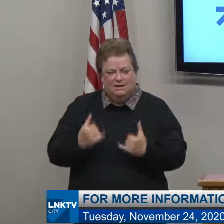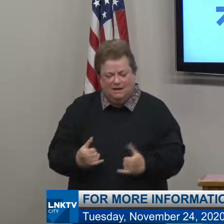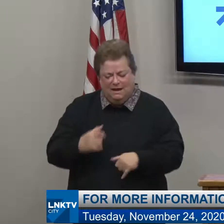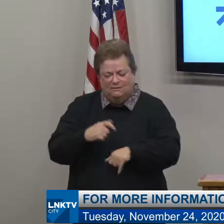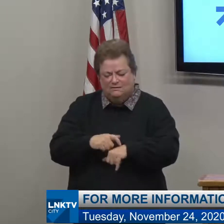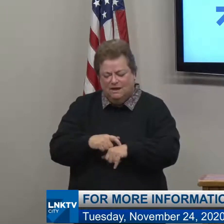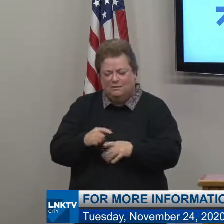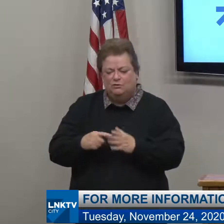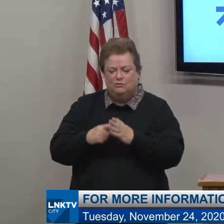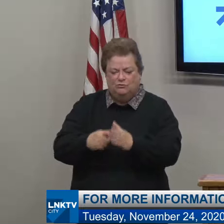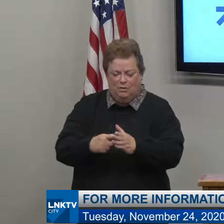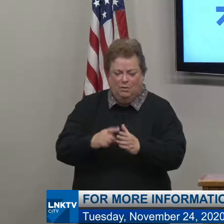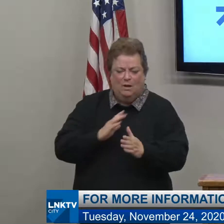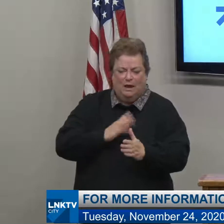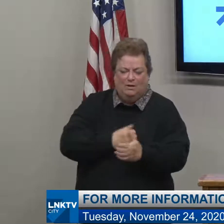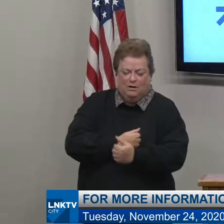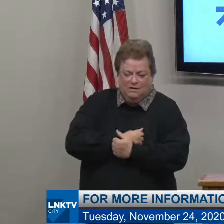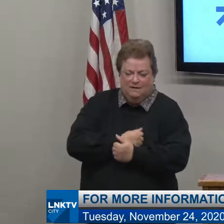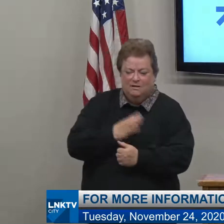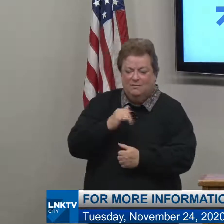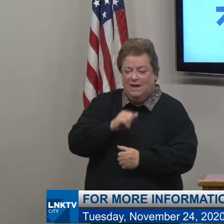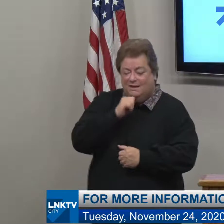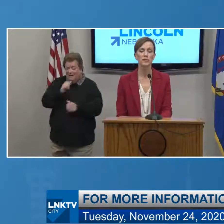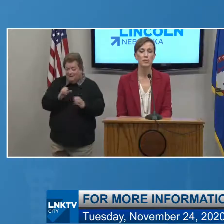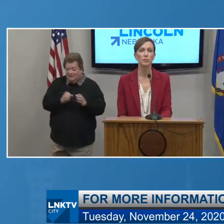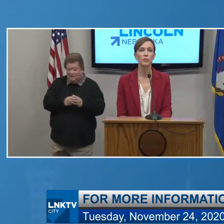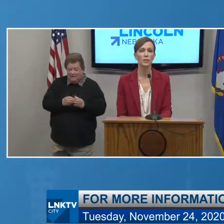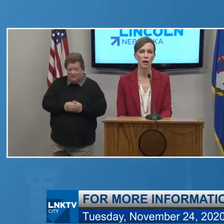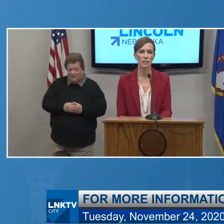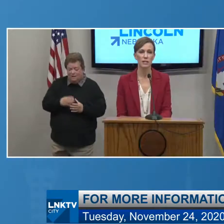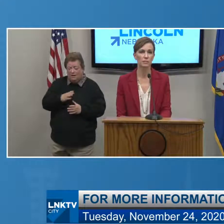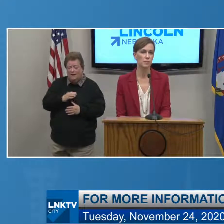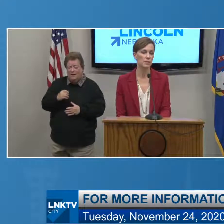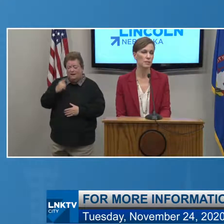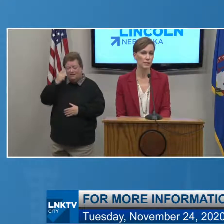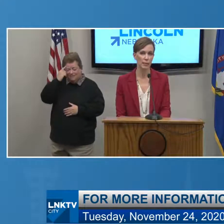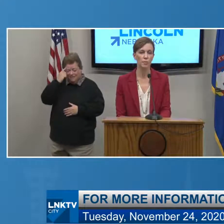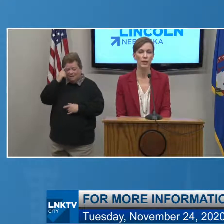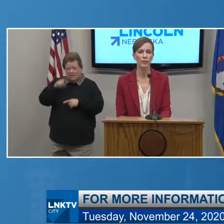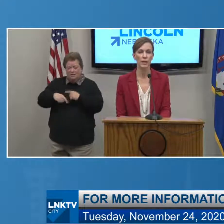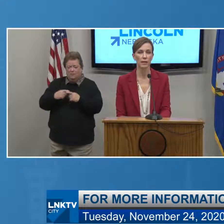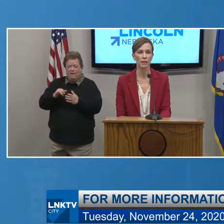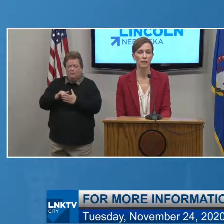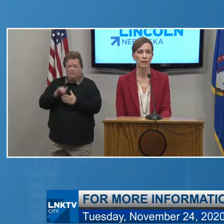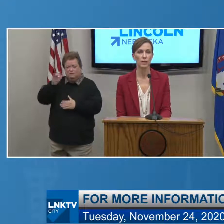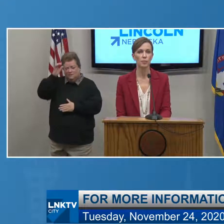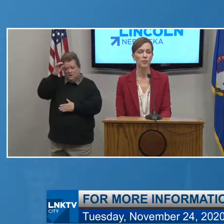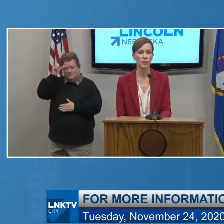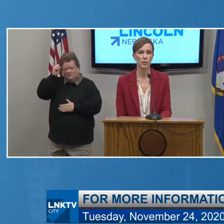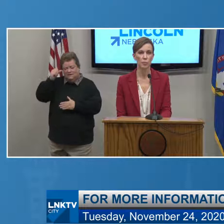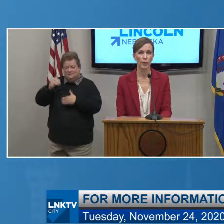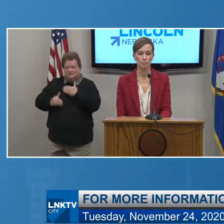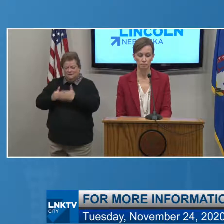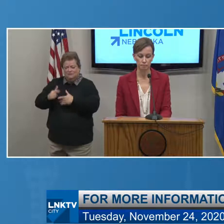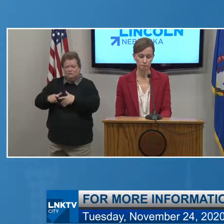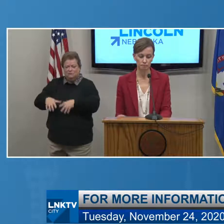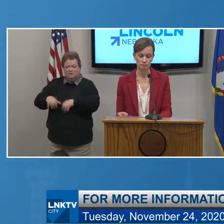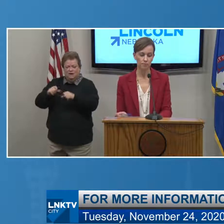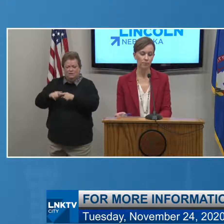one another by not gathering and by being mindful of the simple, common sense steps we can take to prevent the